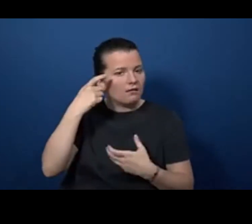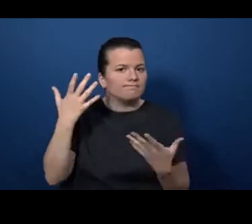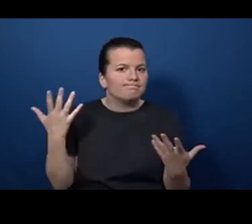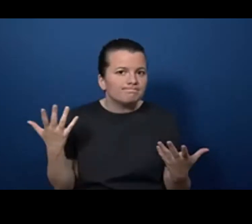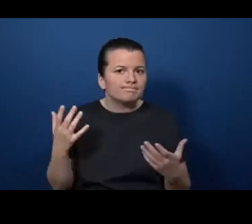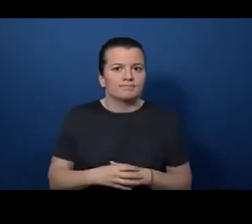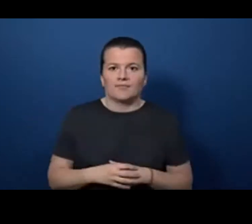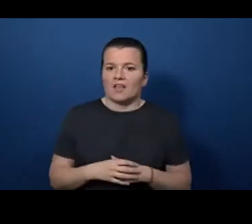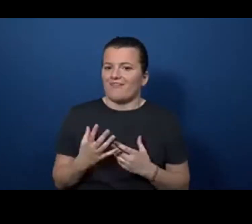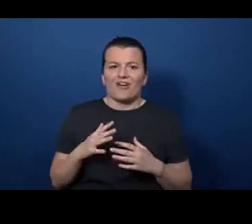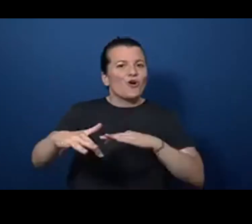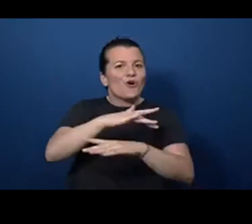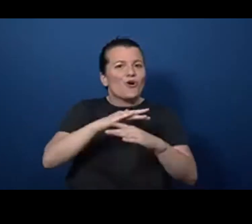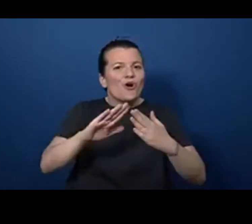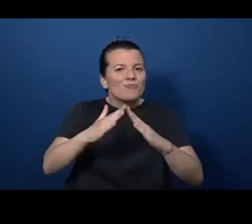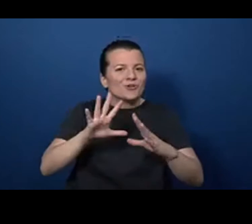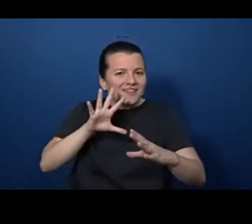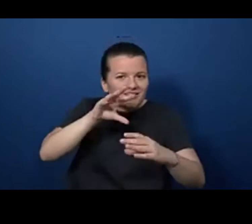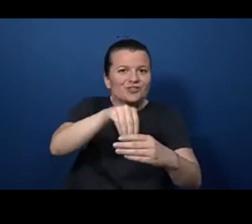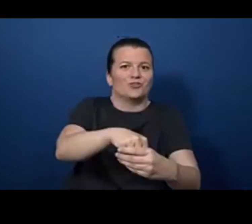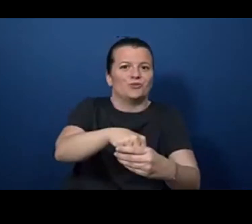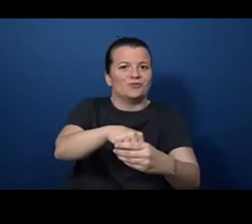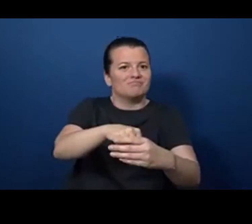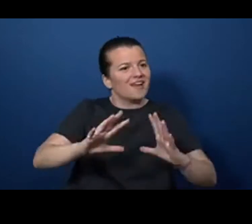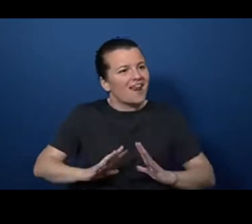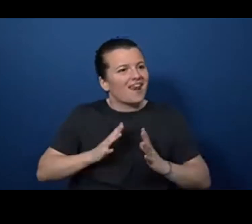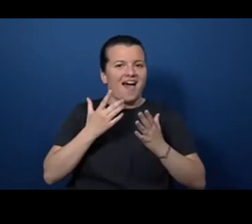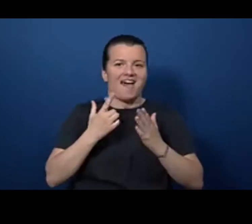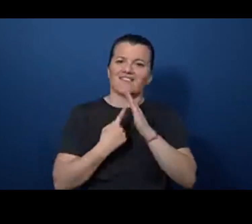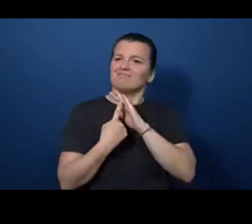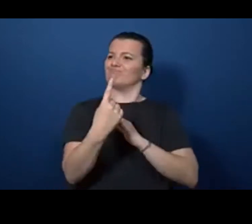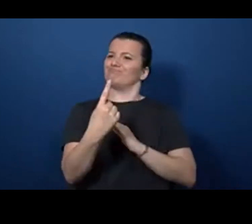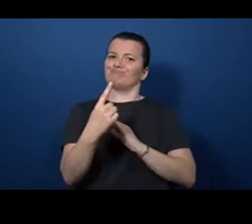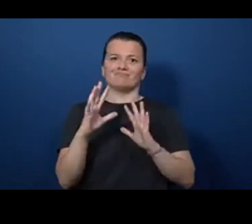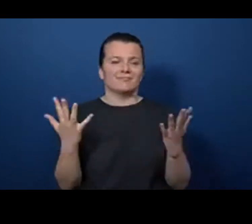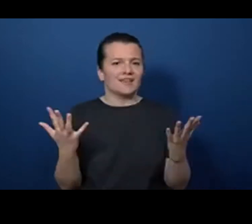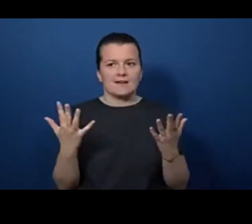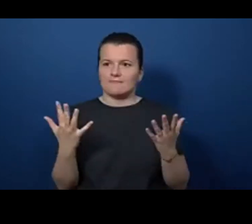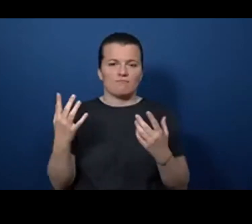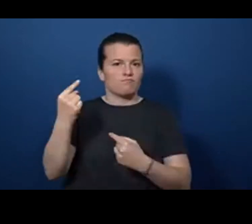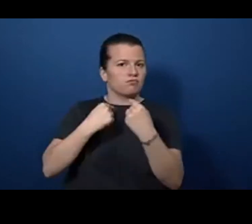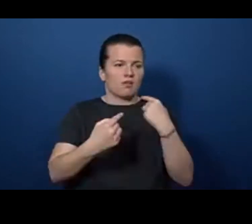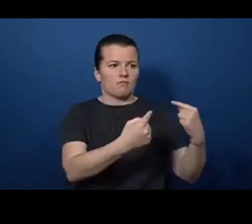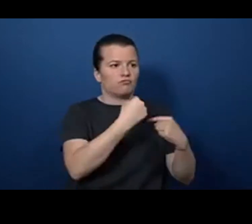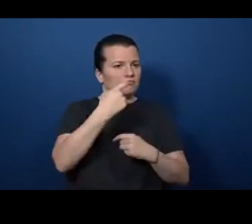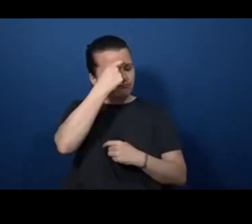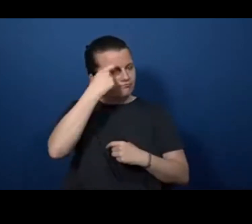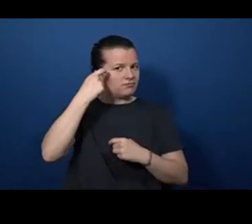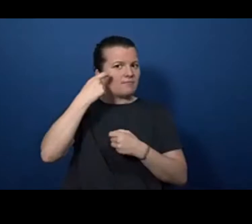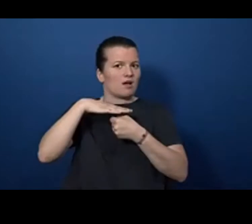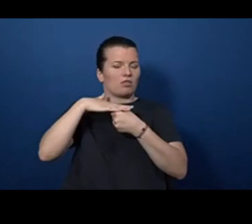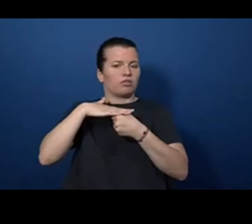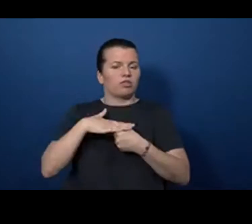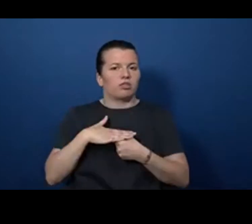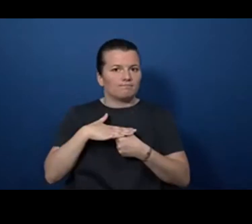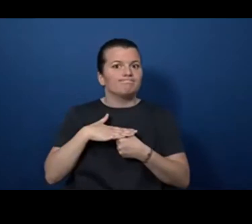community and to be able to live independently. From another standpoint, bullying